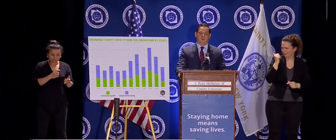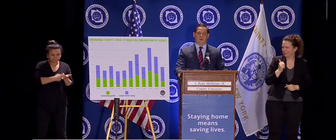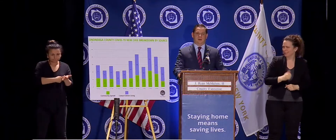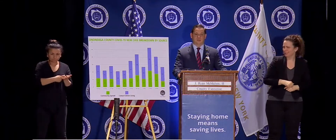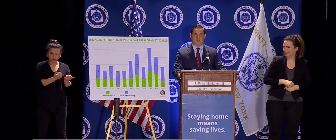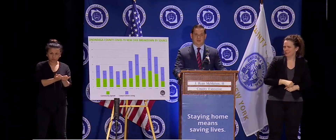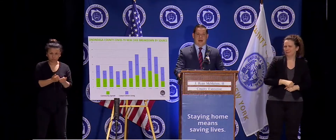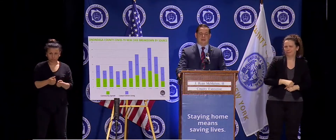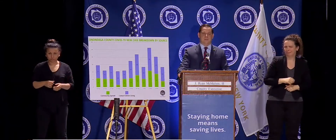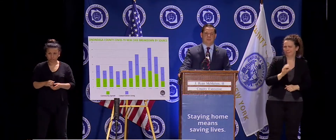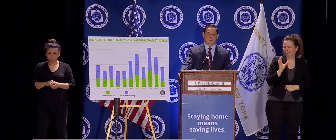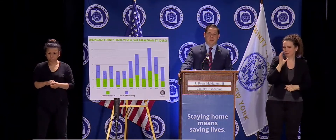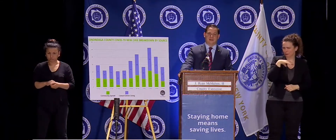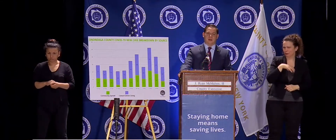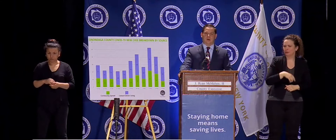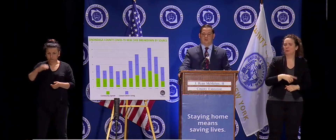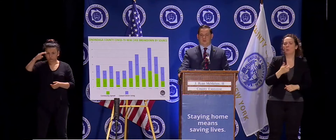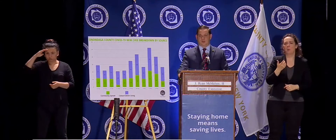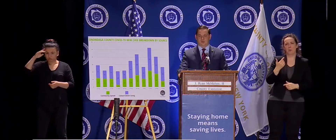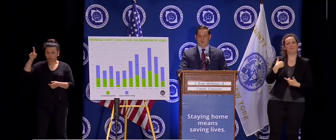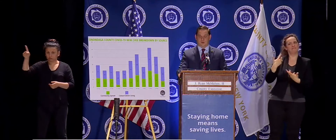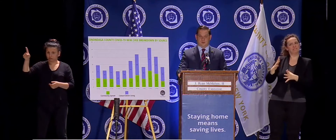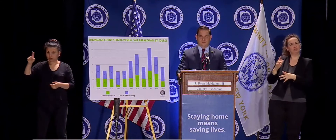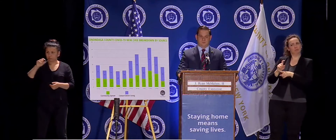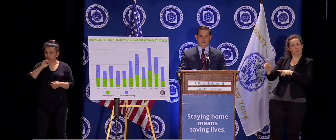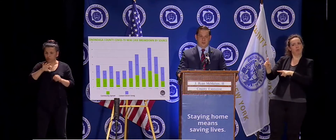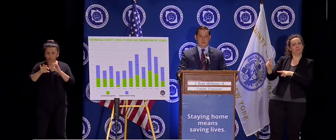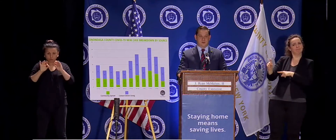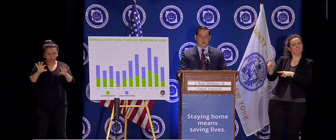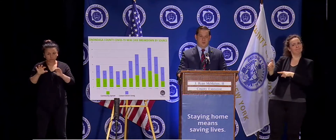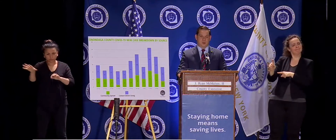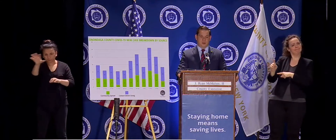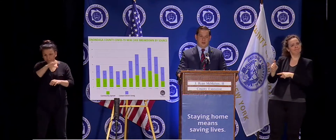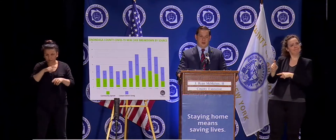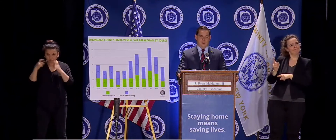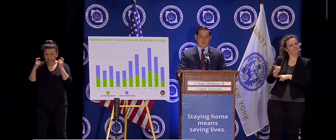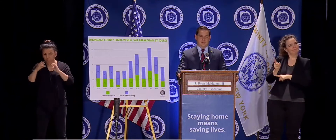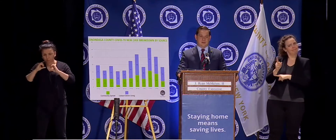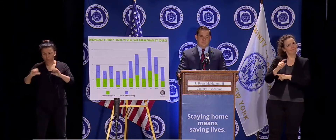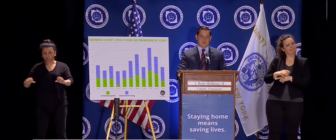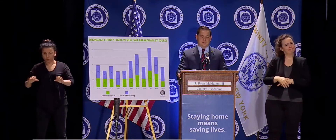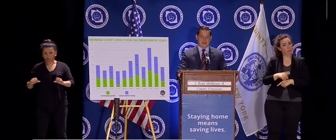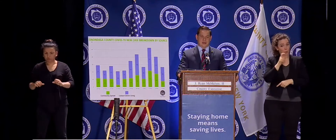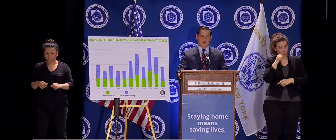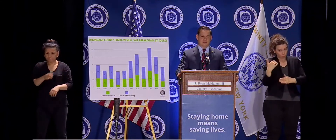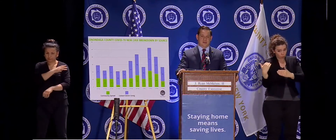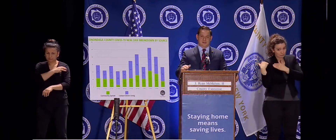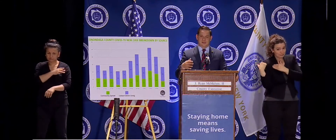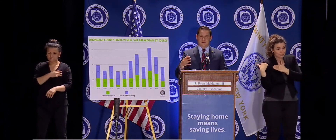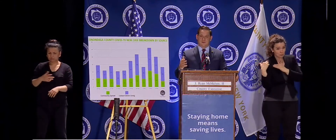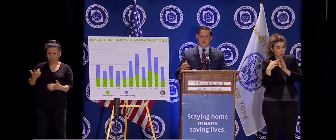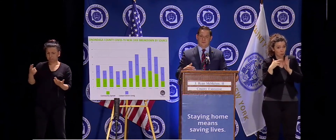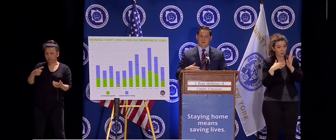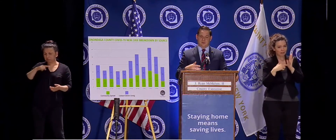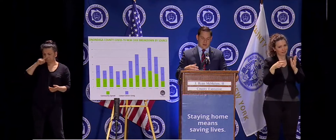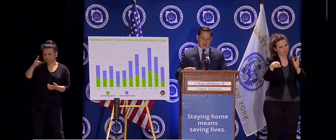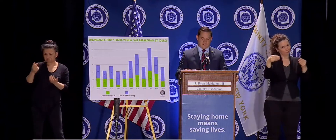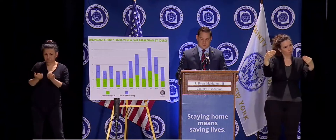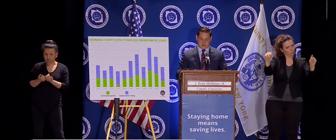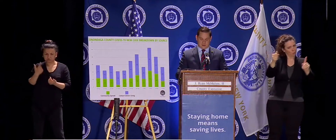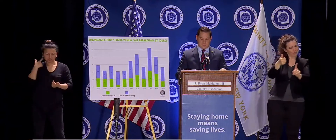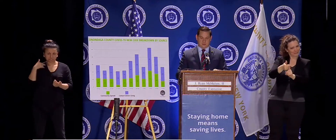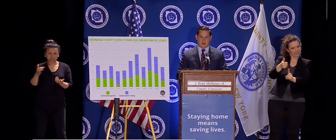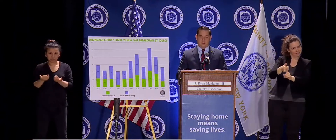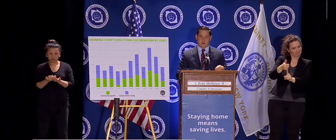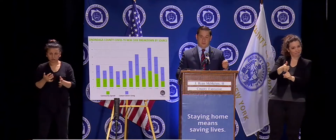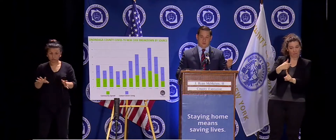The government should not make that call for these stores. And so it's not good business if I have to